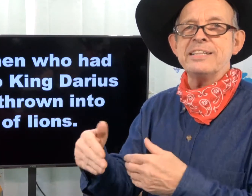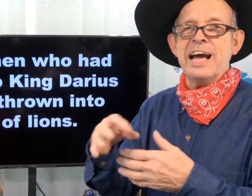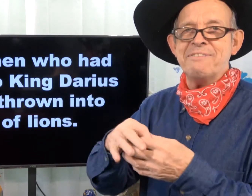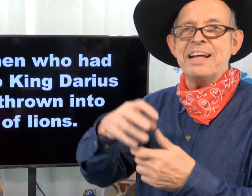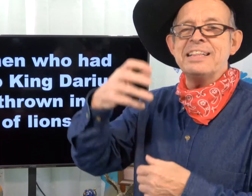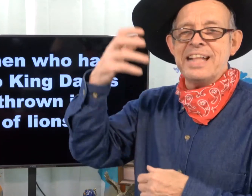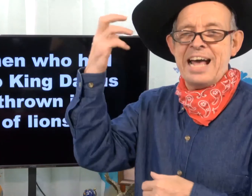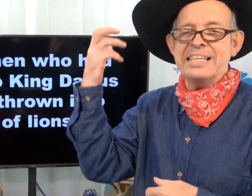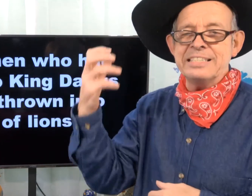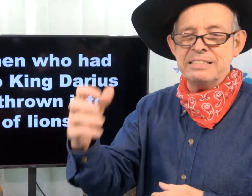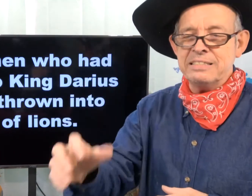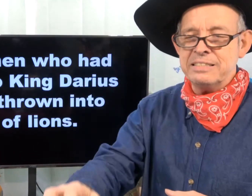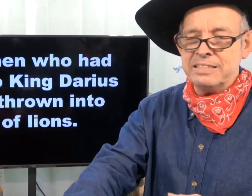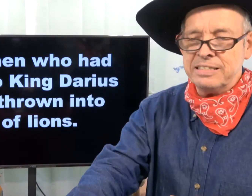of lion.